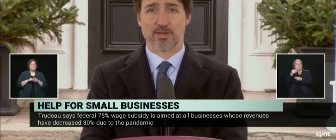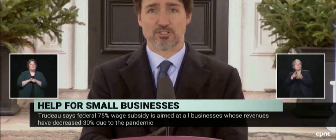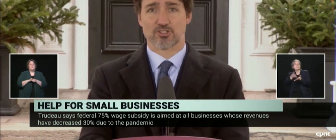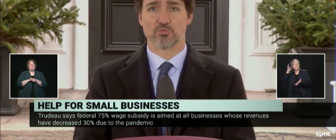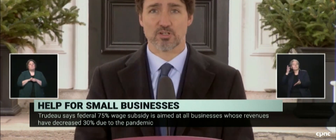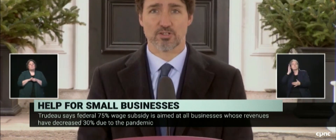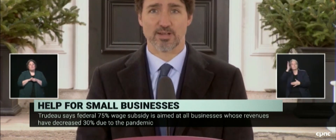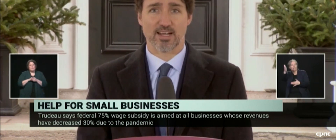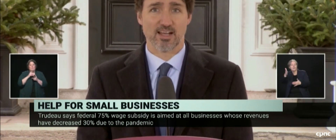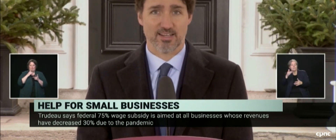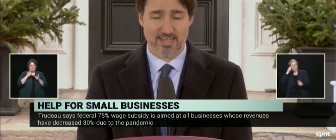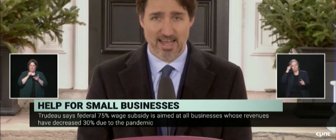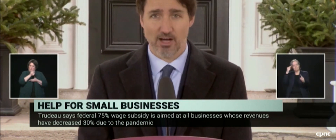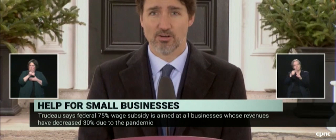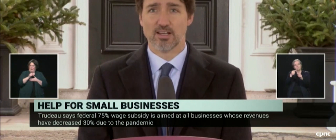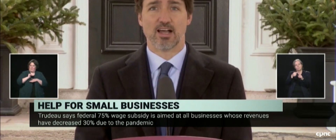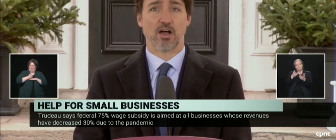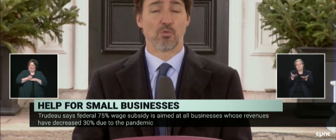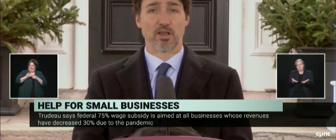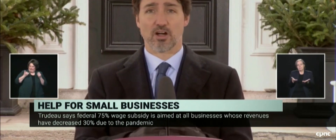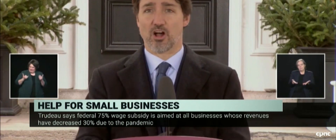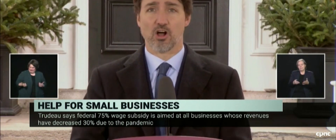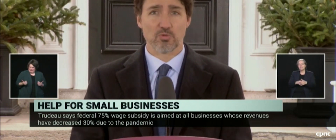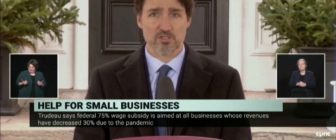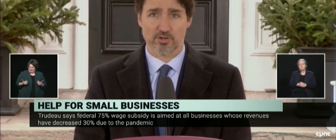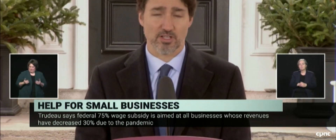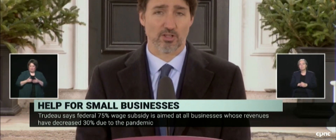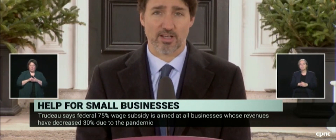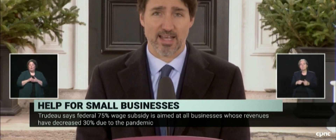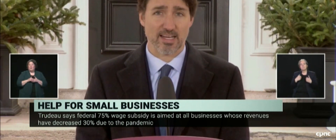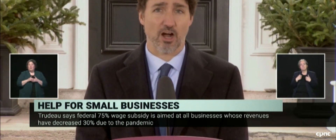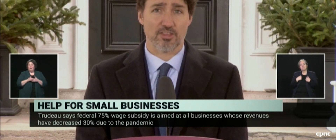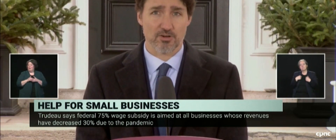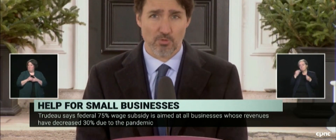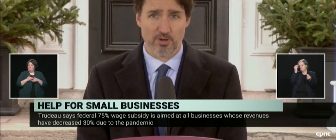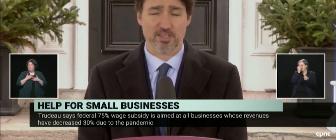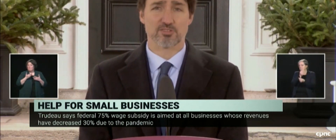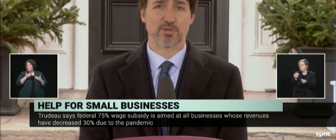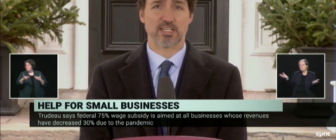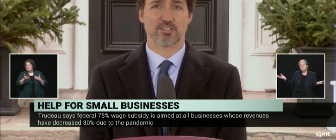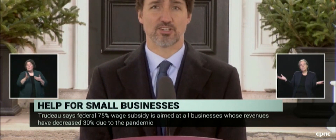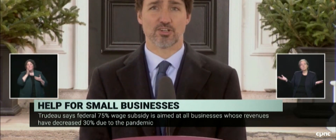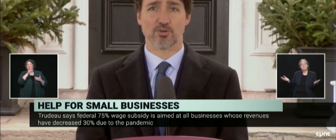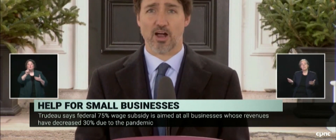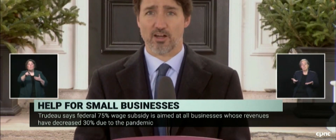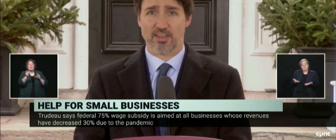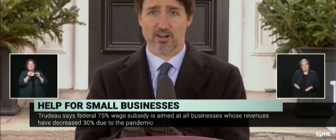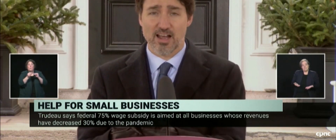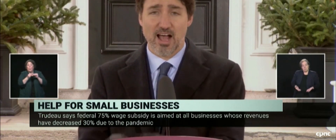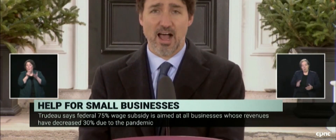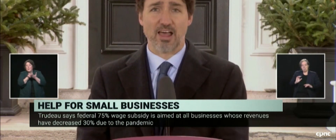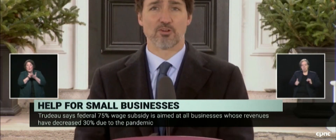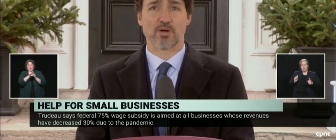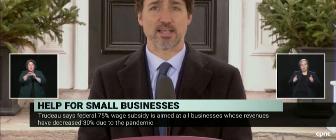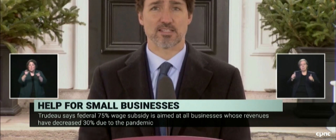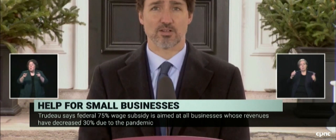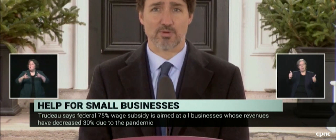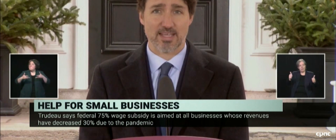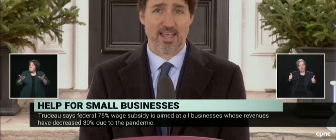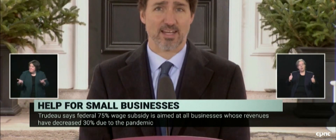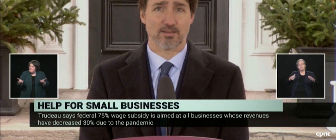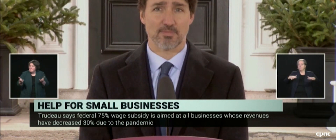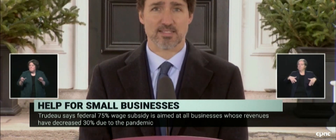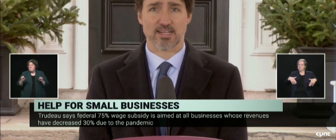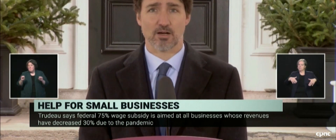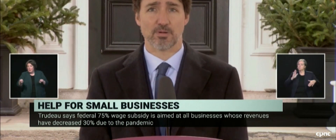these are measures we're doing now. We are always going to look at, are there more things we need to do? Are there other ways that